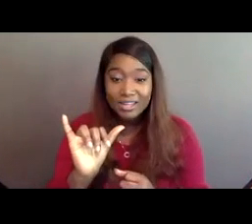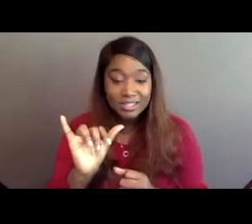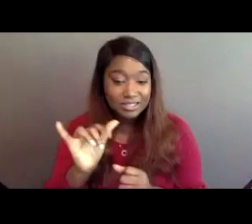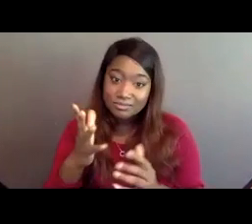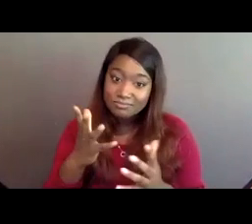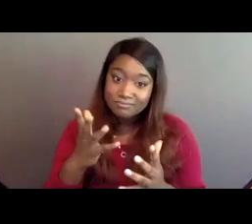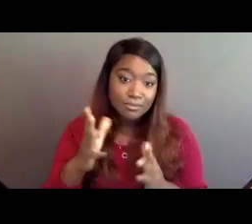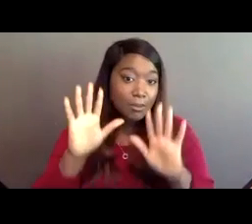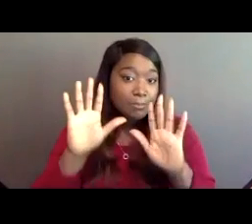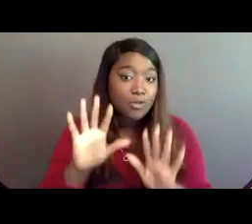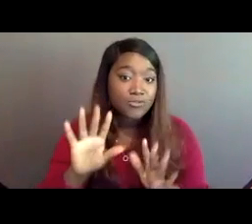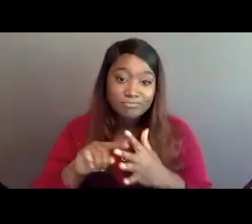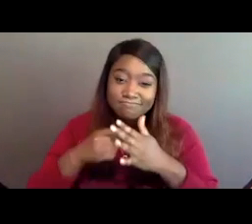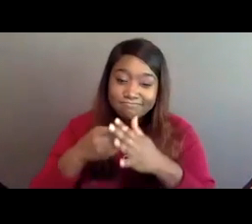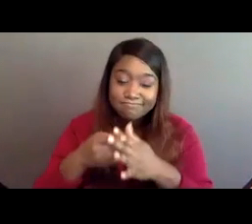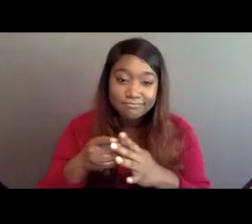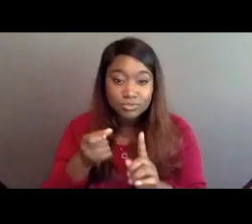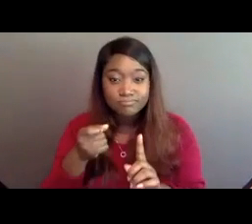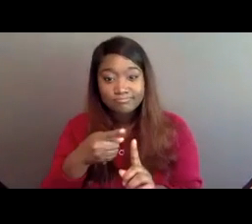change.